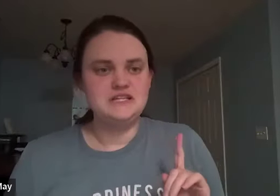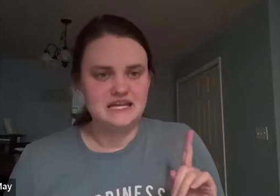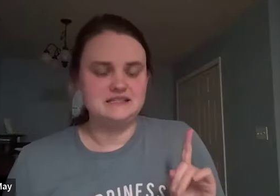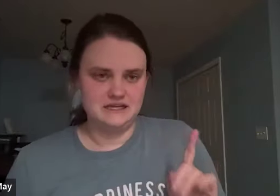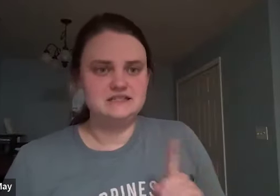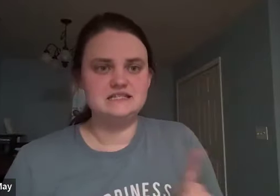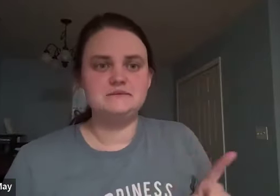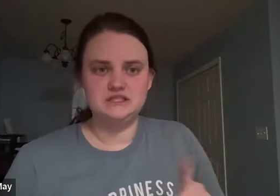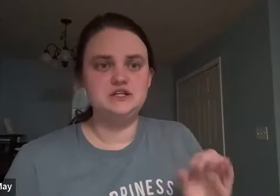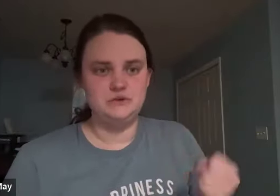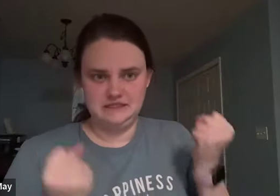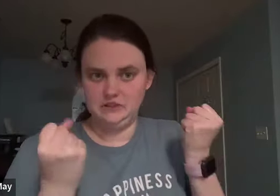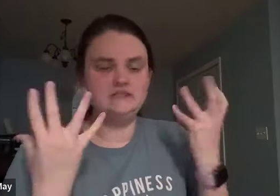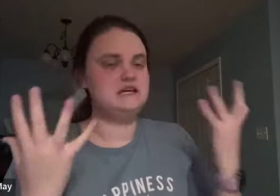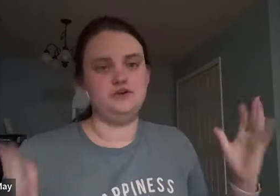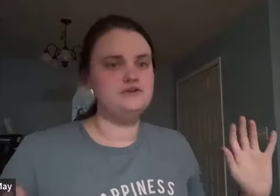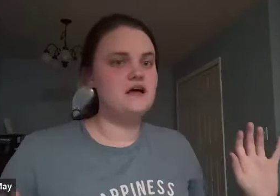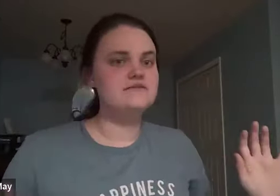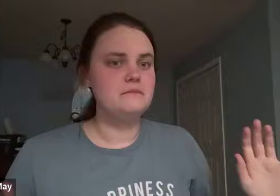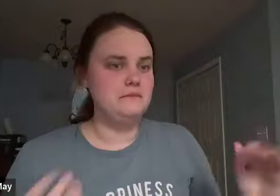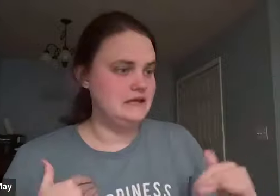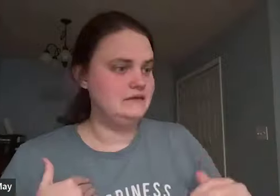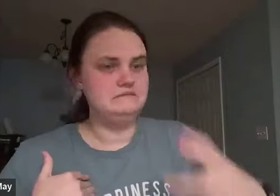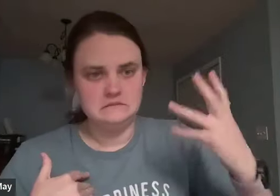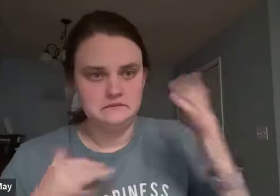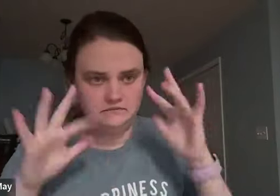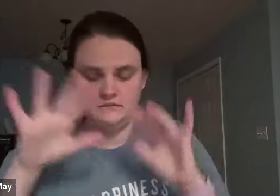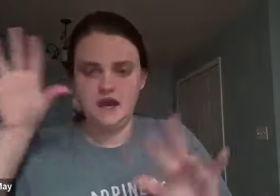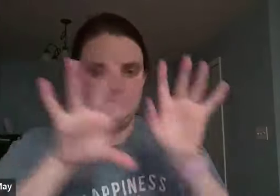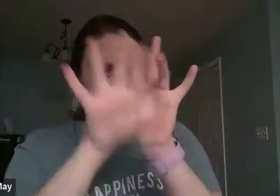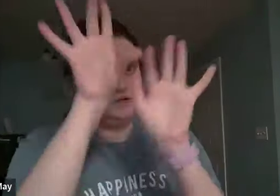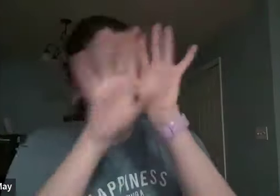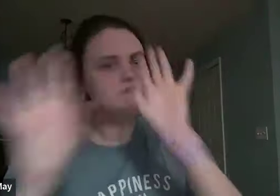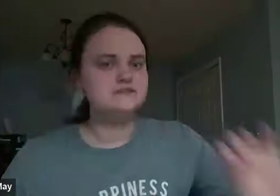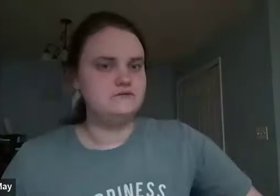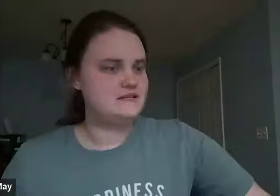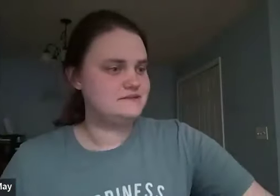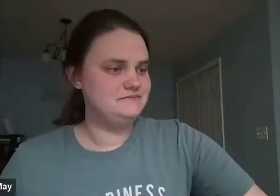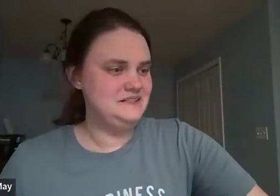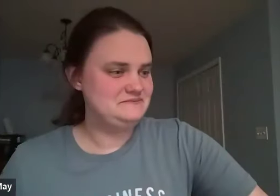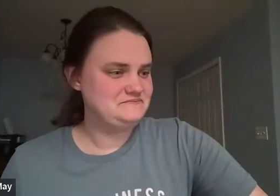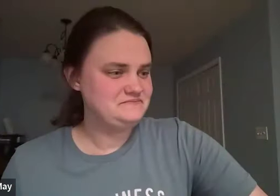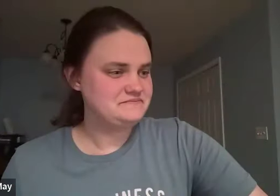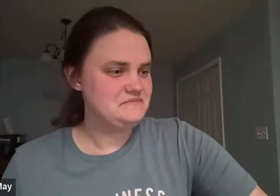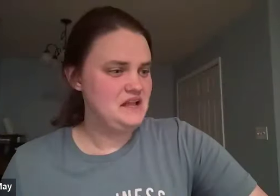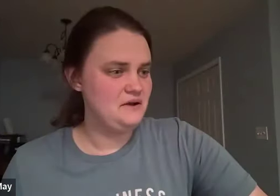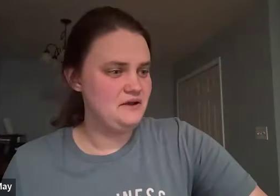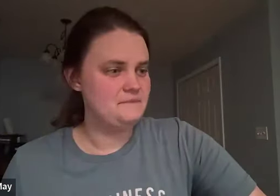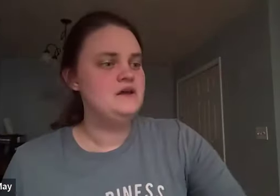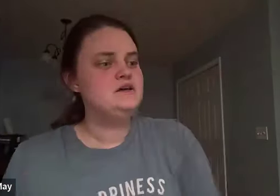Usually it is, like I said, it's a person who has literally signed all their life. Me, I get jumbled too fast. Okay, so